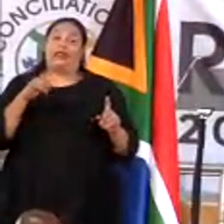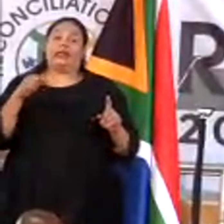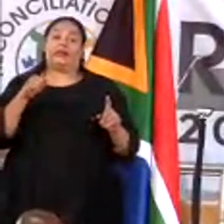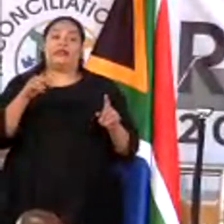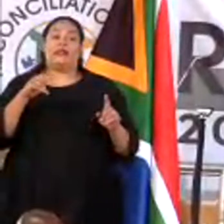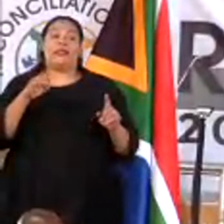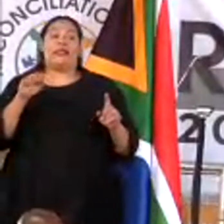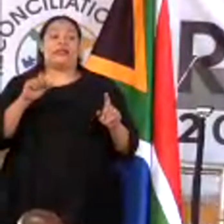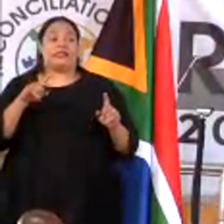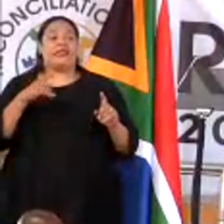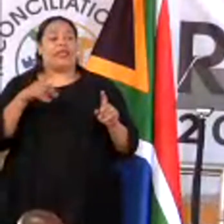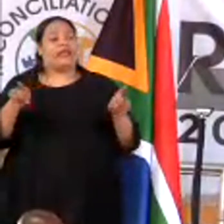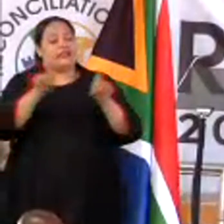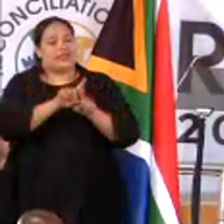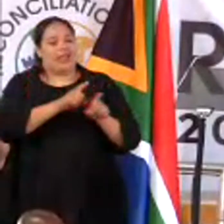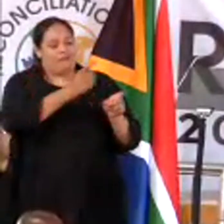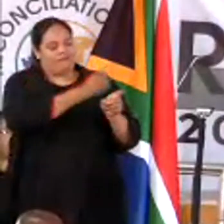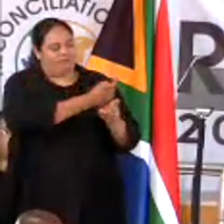the